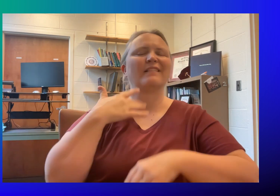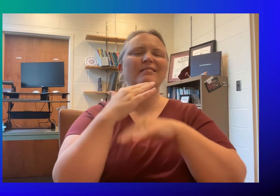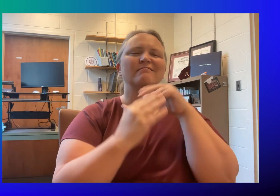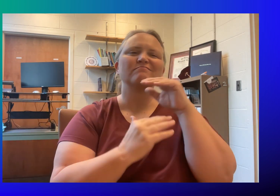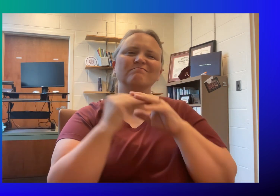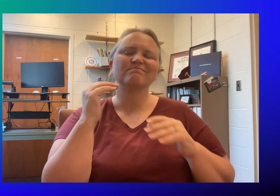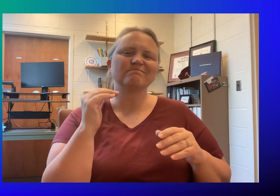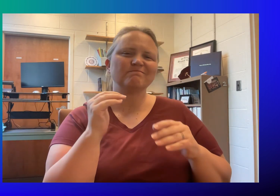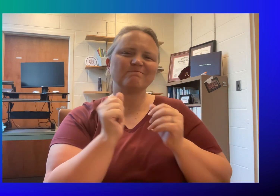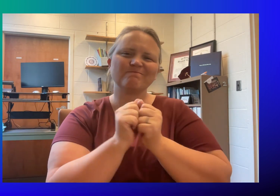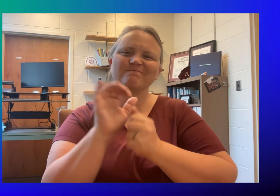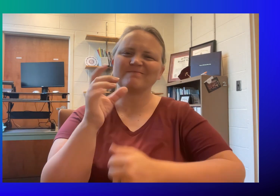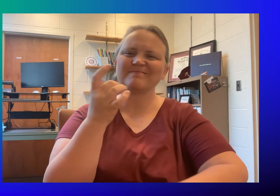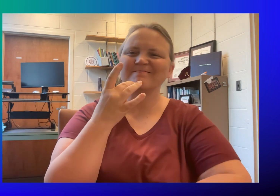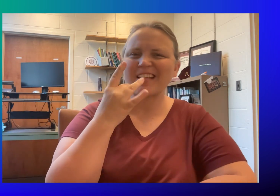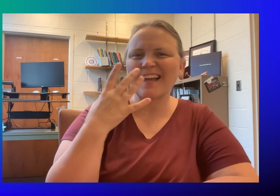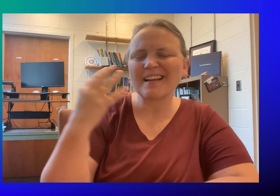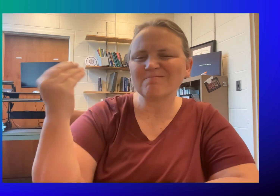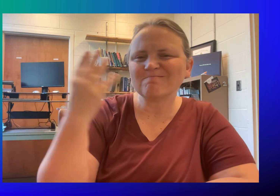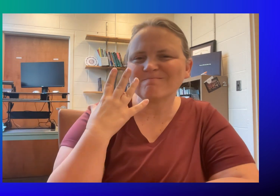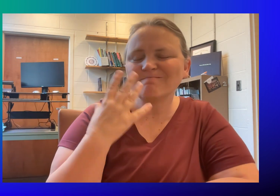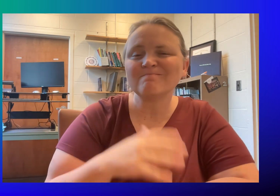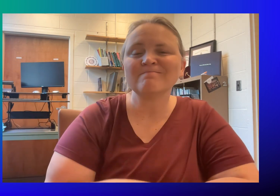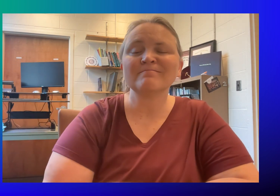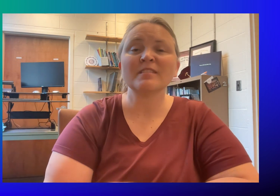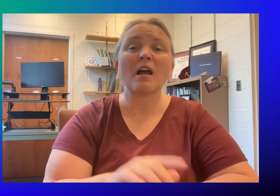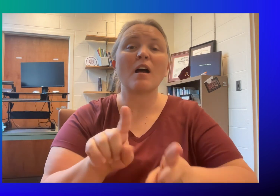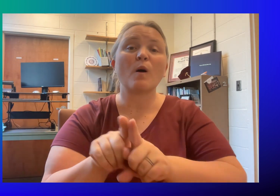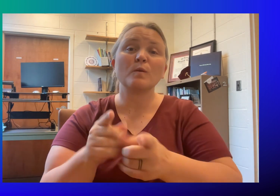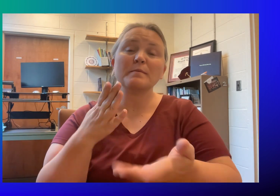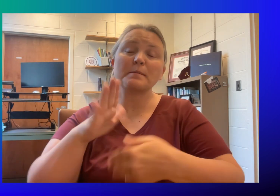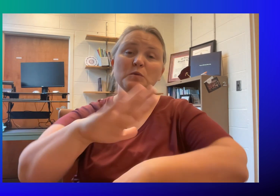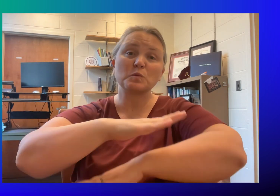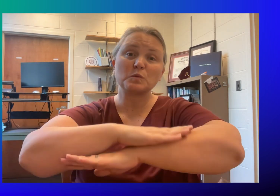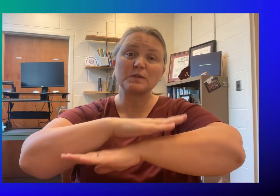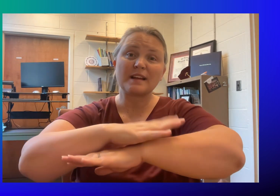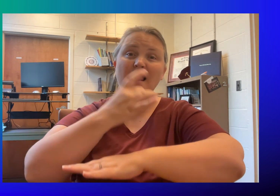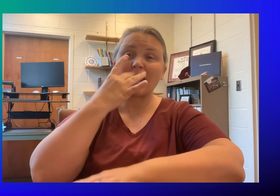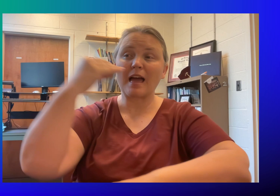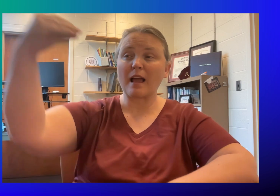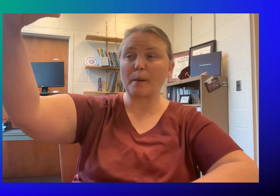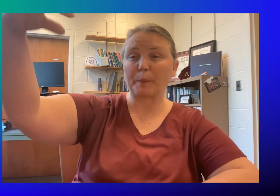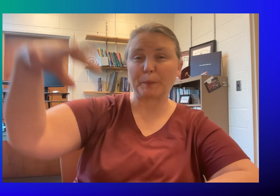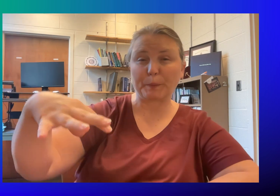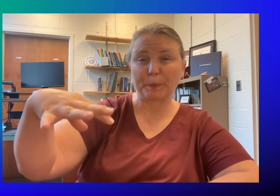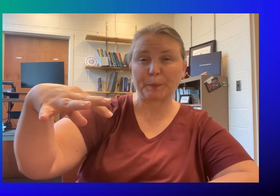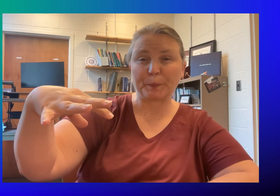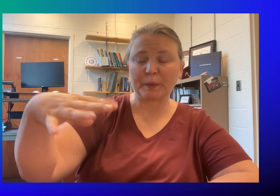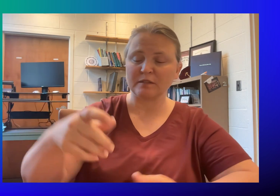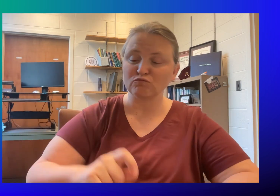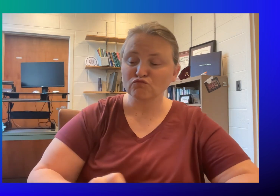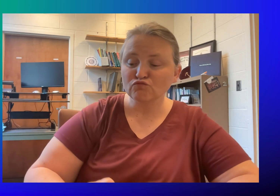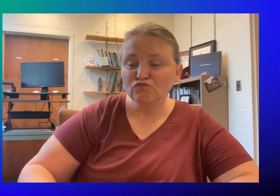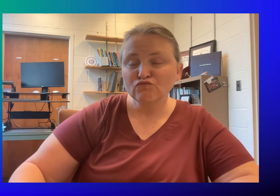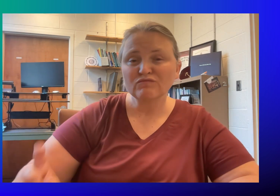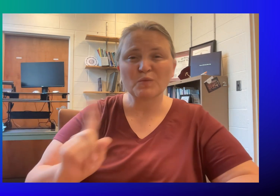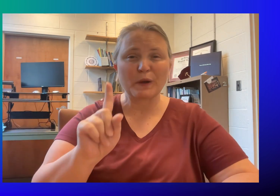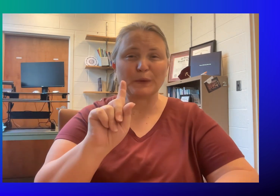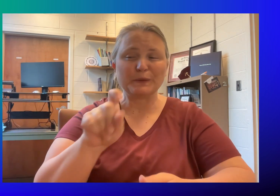there that helps me feel the natural light through the window. You might also want a small desk lamp that will concentrate the light